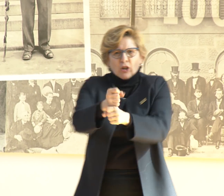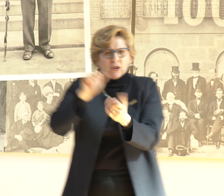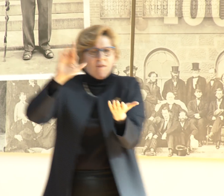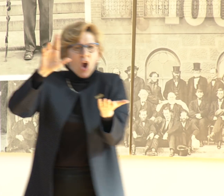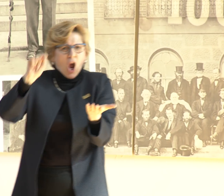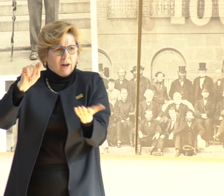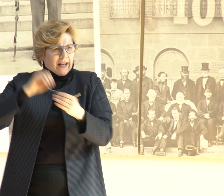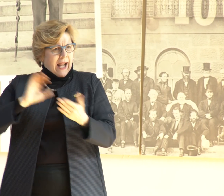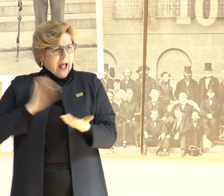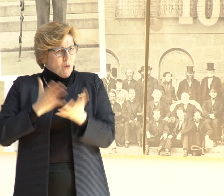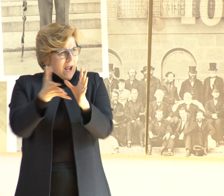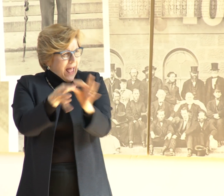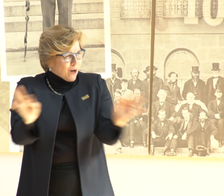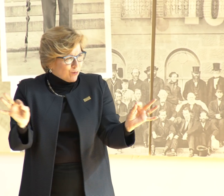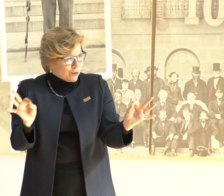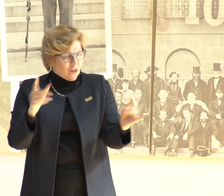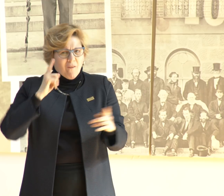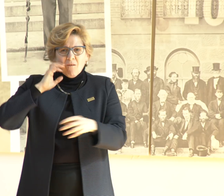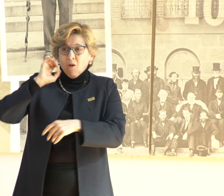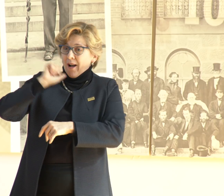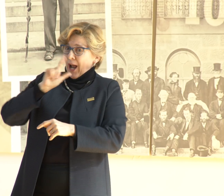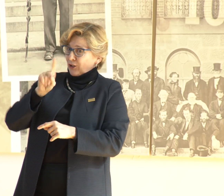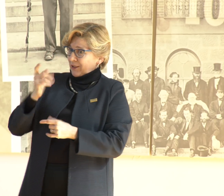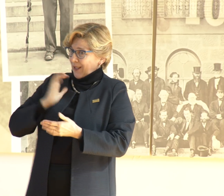theater, visual performance, and arts